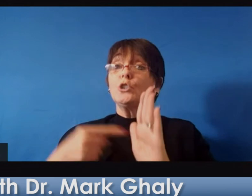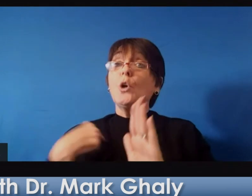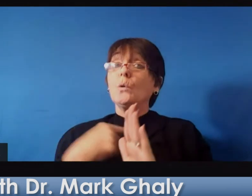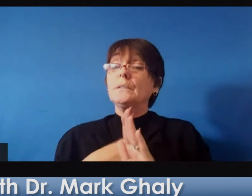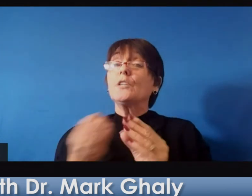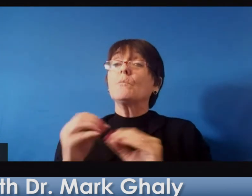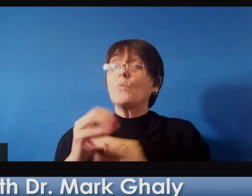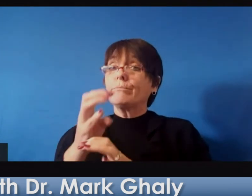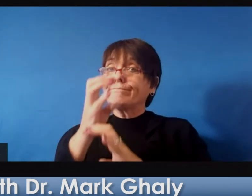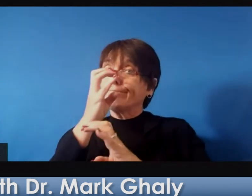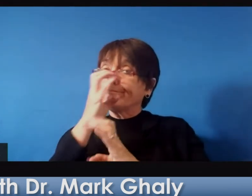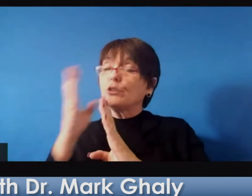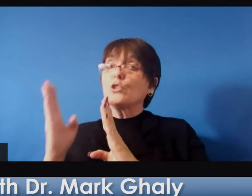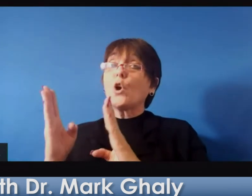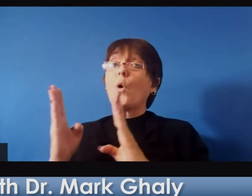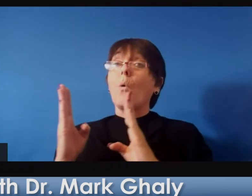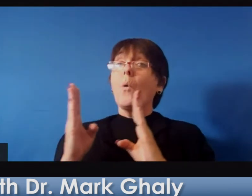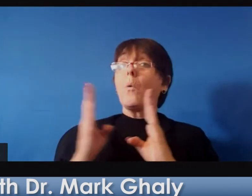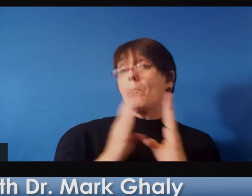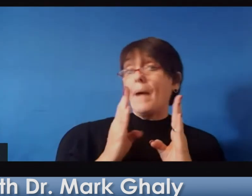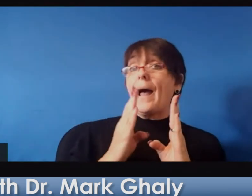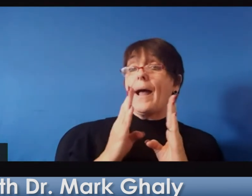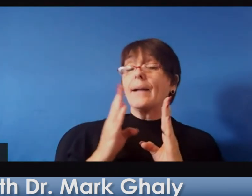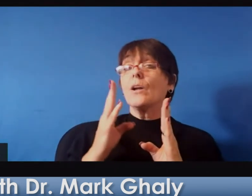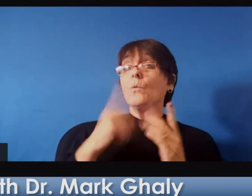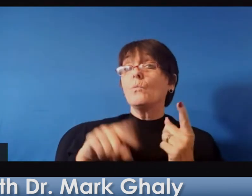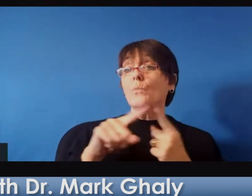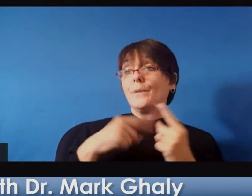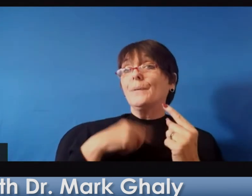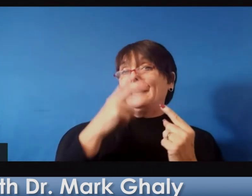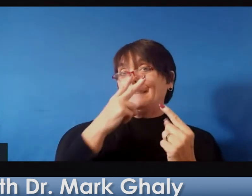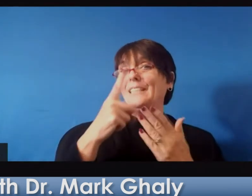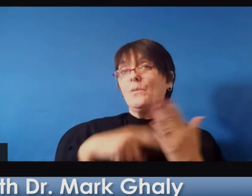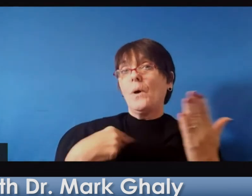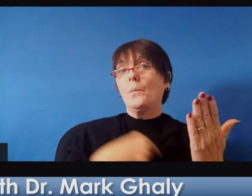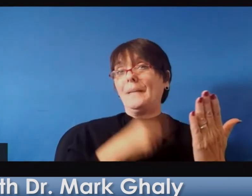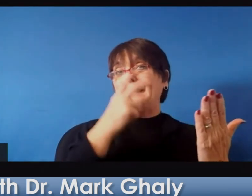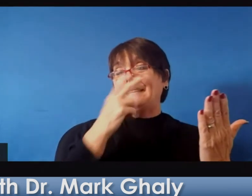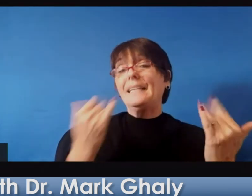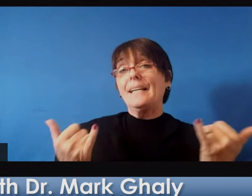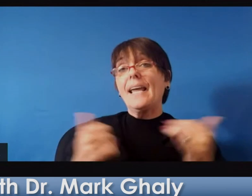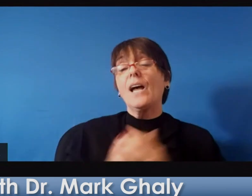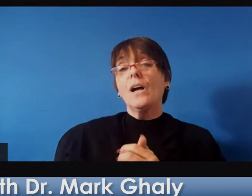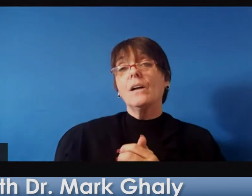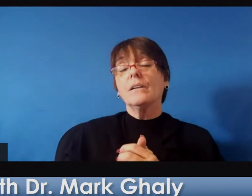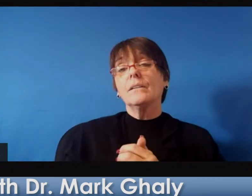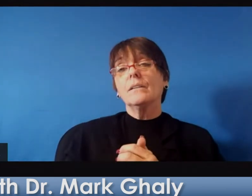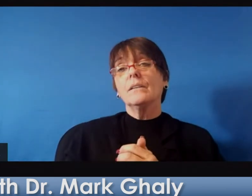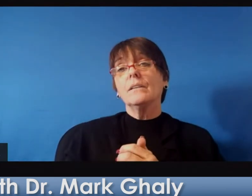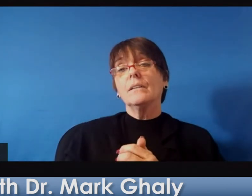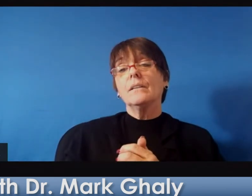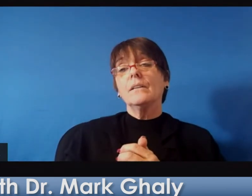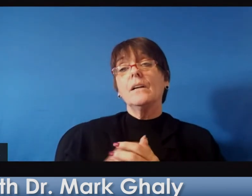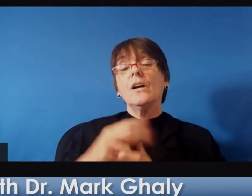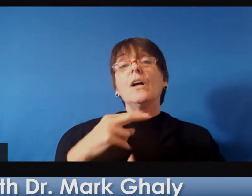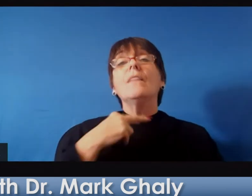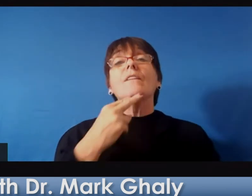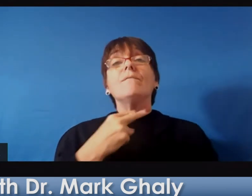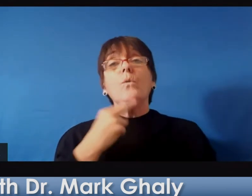of our restrictions when we see exactly what we're seeing now. Spencer Custodio, Voice of OC.